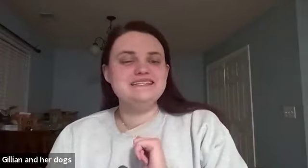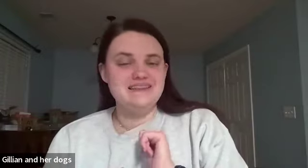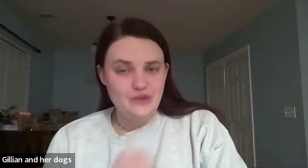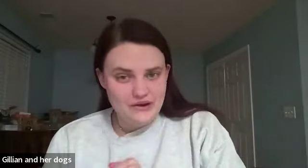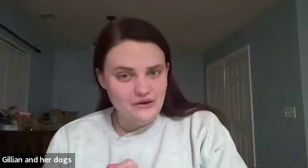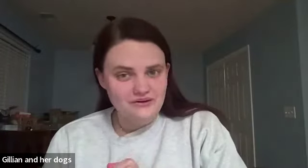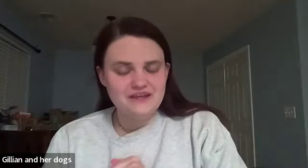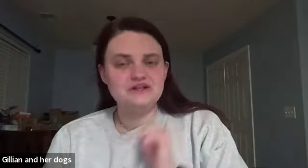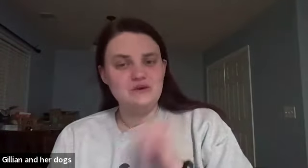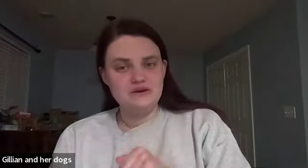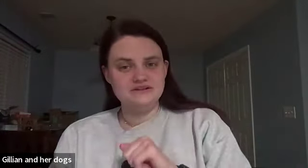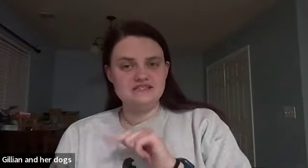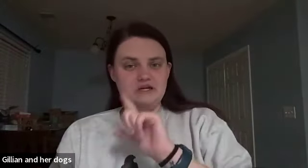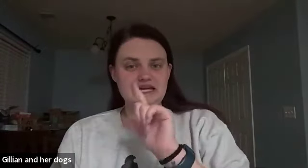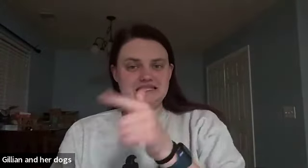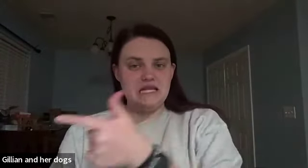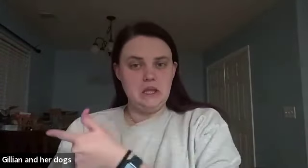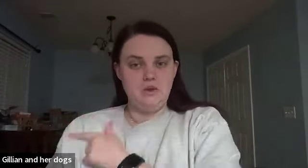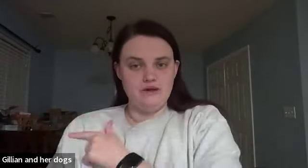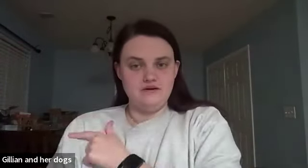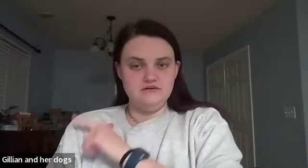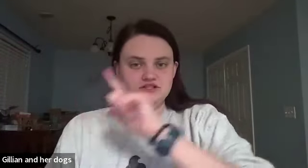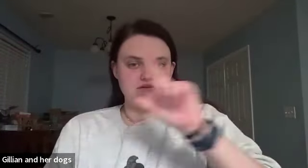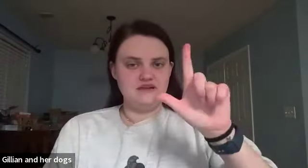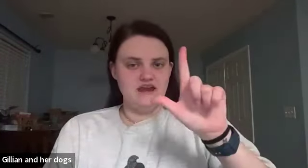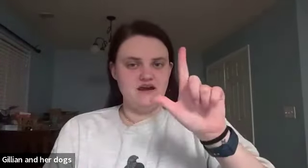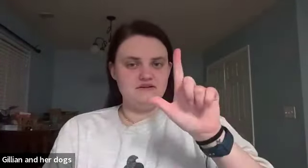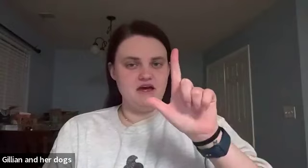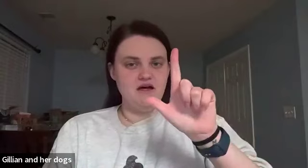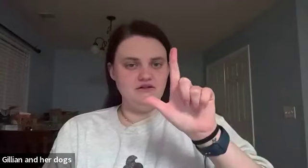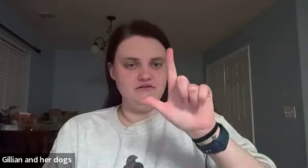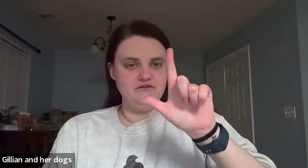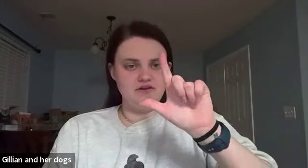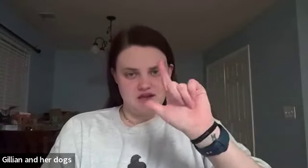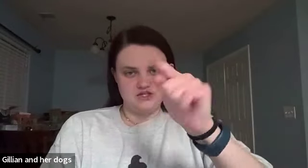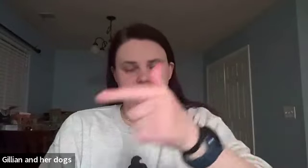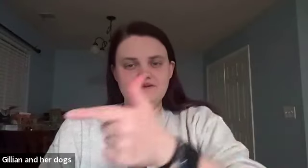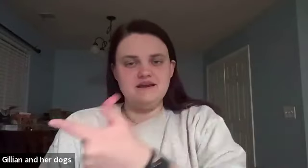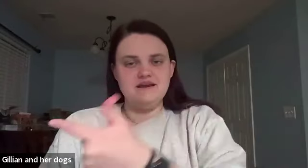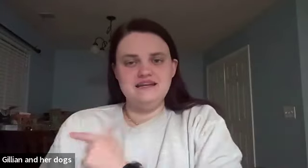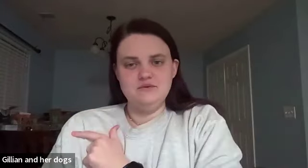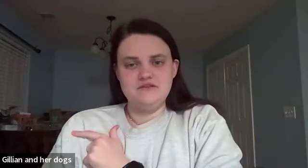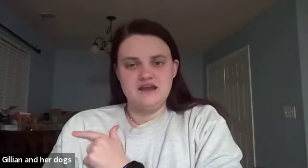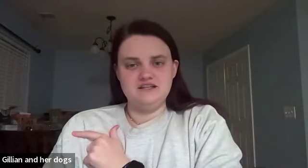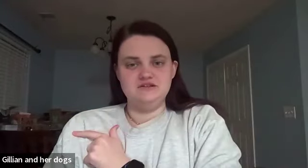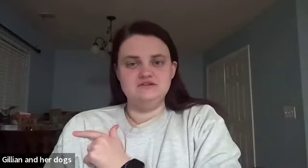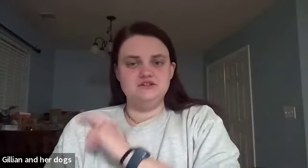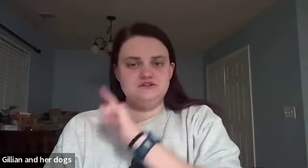is loyal, like you're loyal to someone and it's loyal. So you like have the L and you're gonna like kind of give it with attitude to